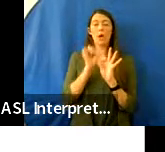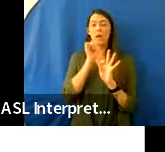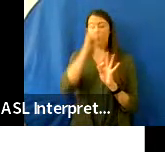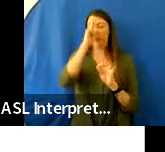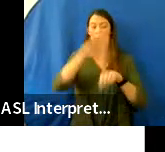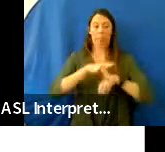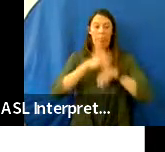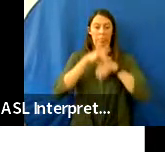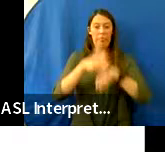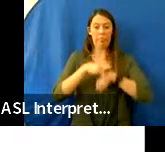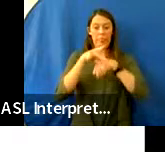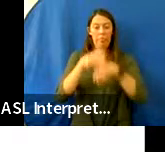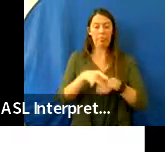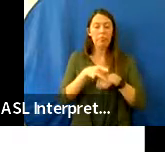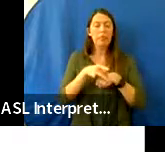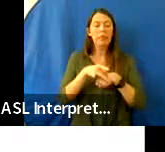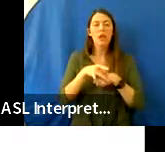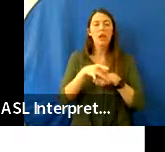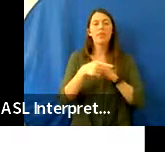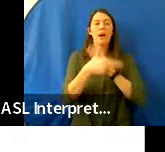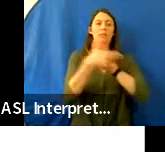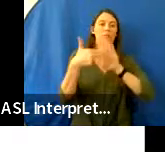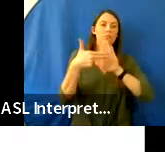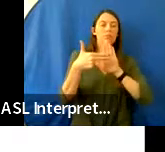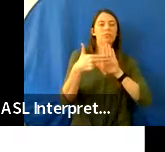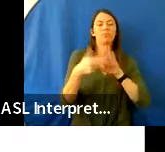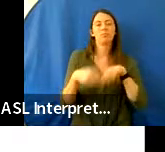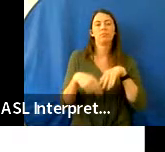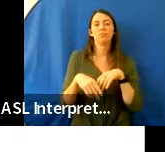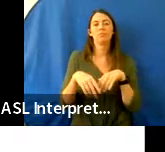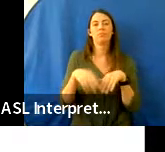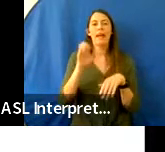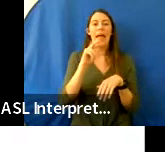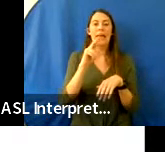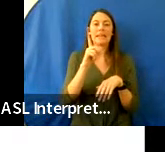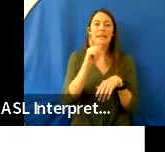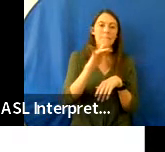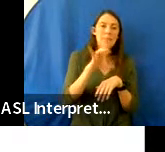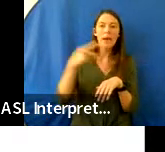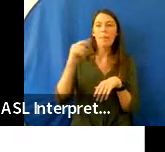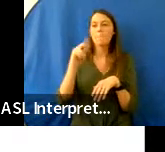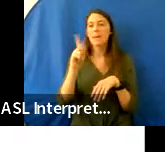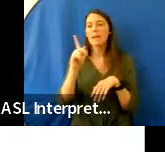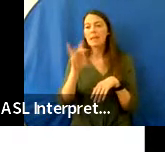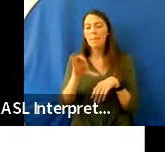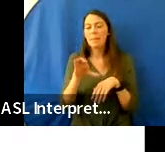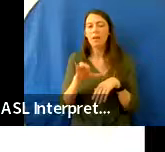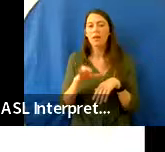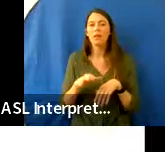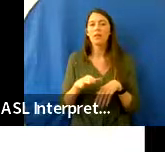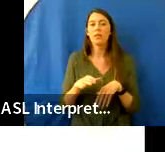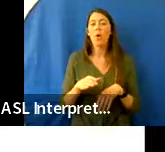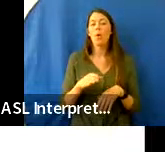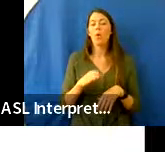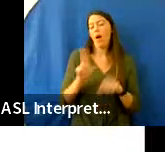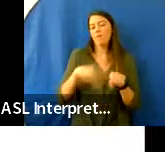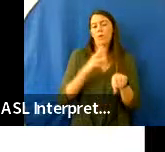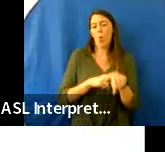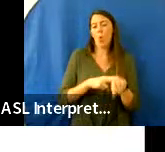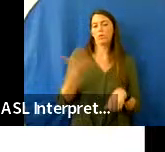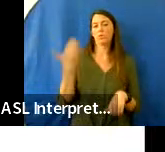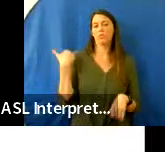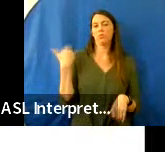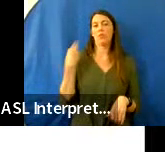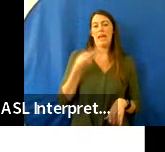that language and those definitions. You know, certainly we have a HIV pandemic